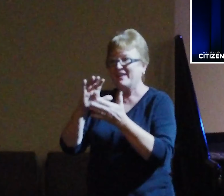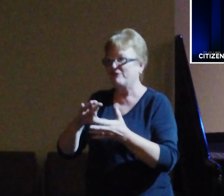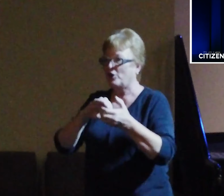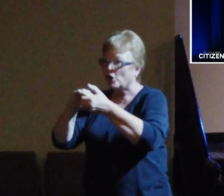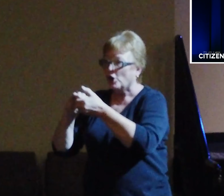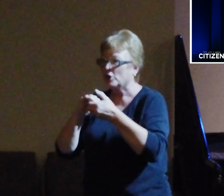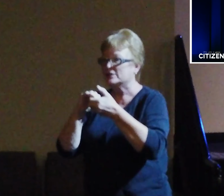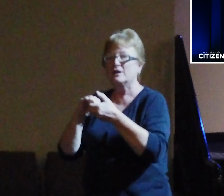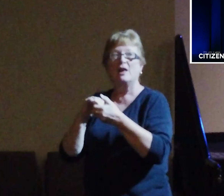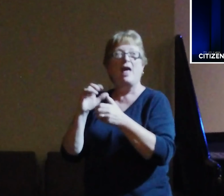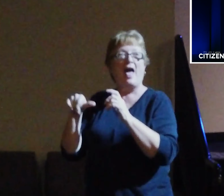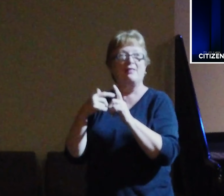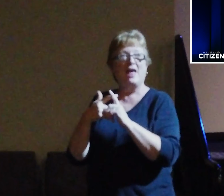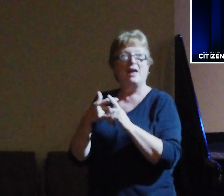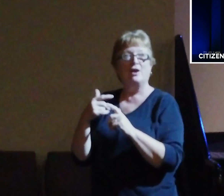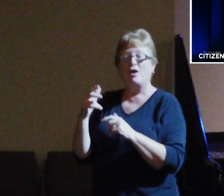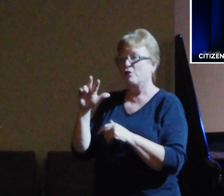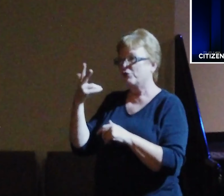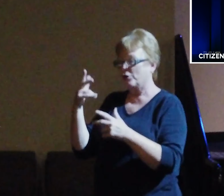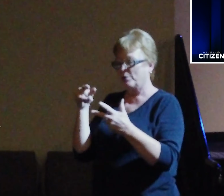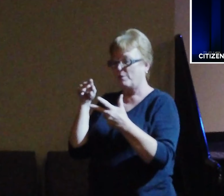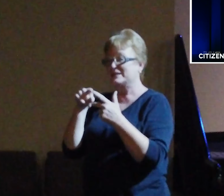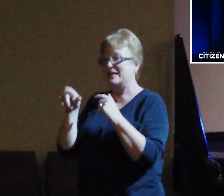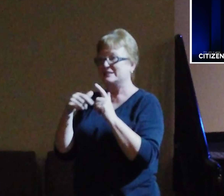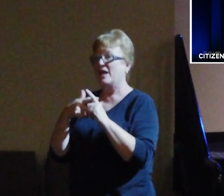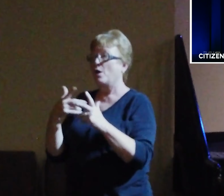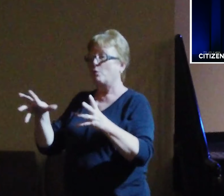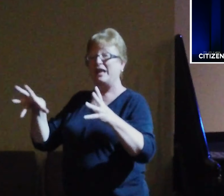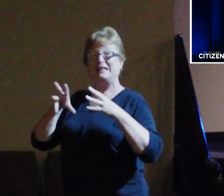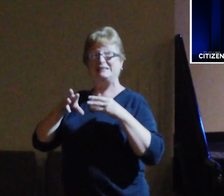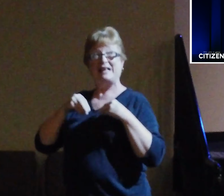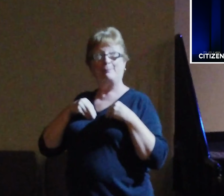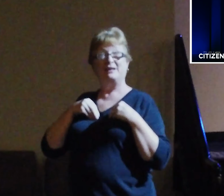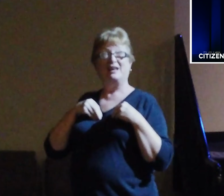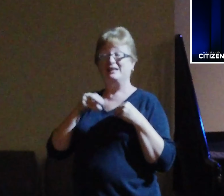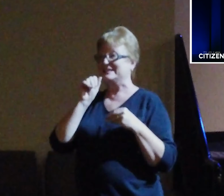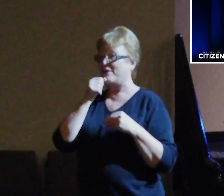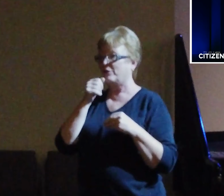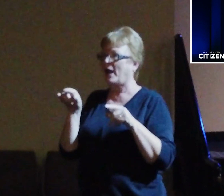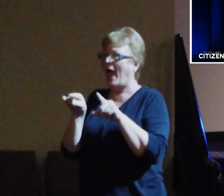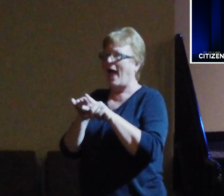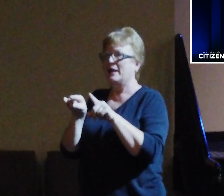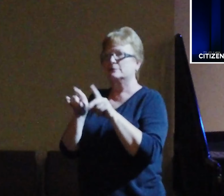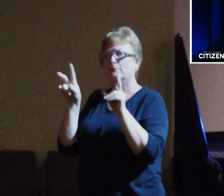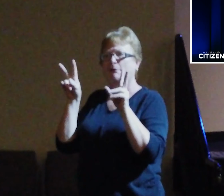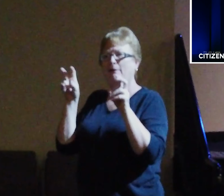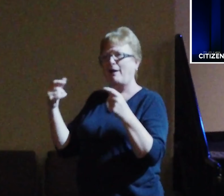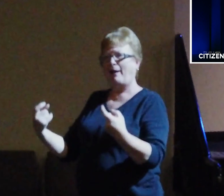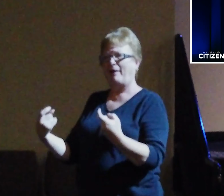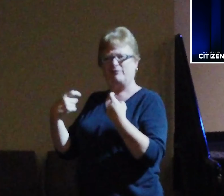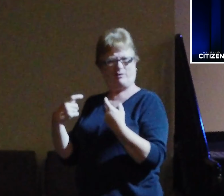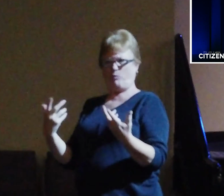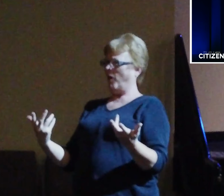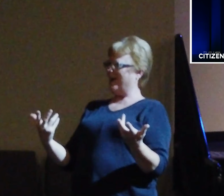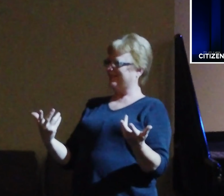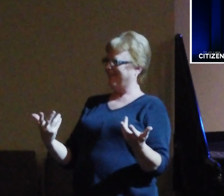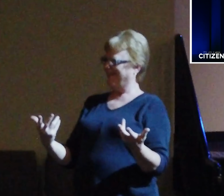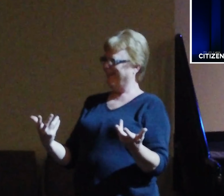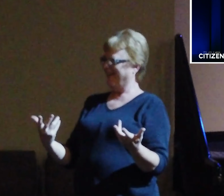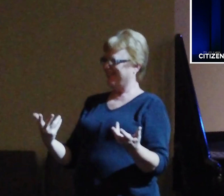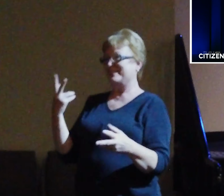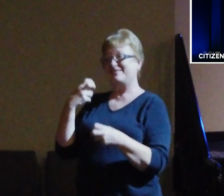our third point, and this is one of the tougher ones, accepts suffering as a gift. You heard me right. That is a